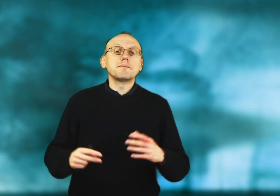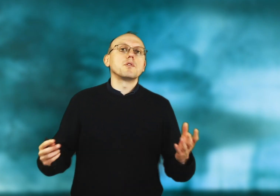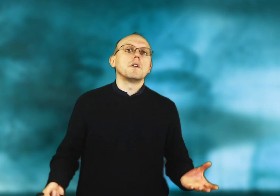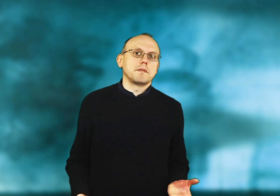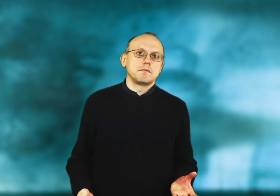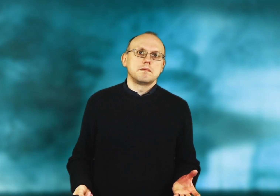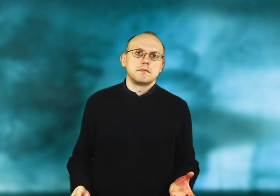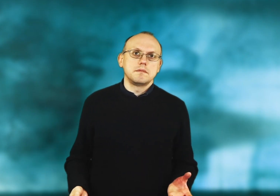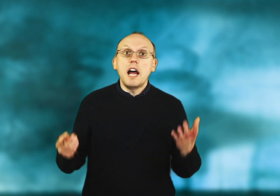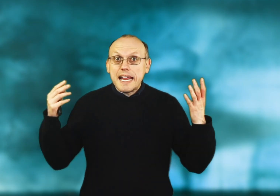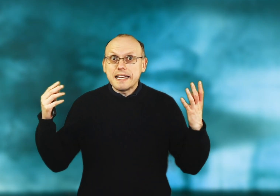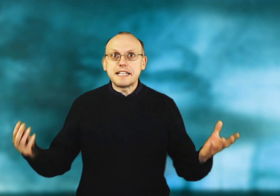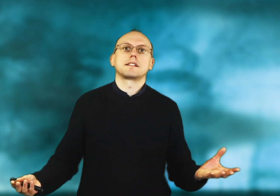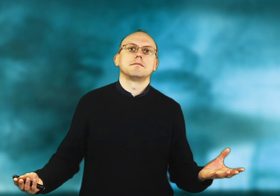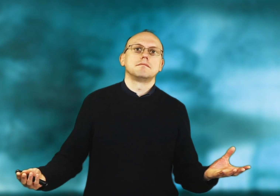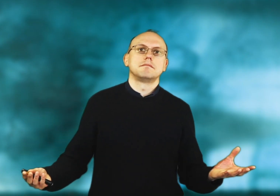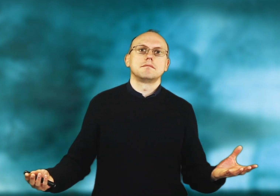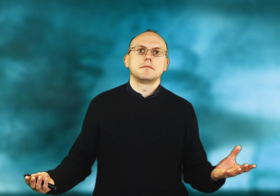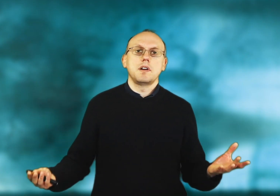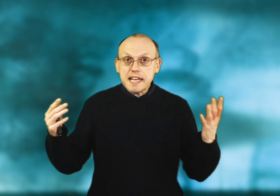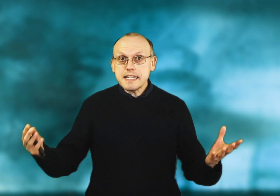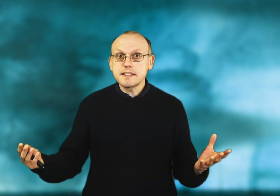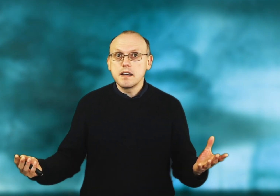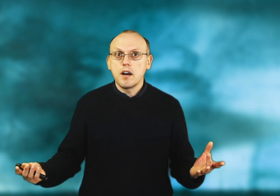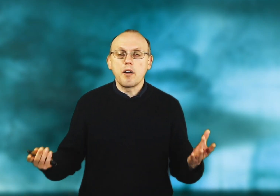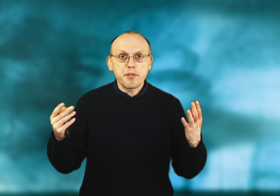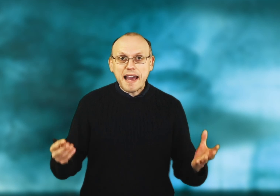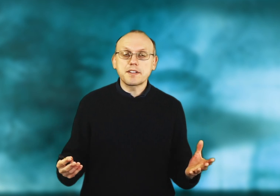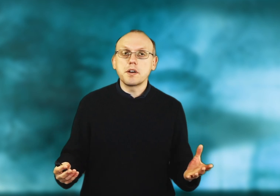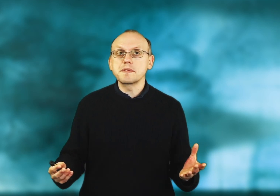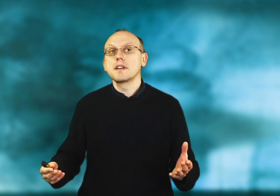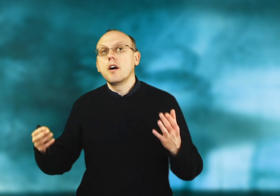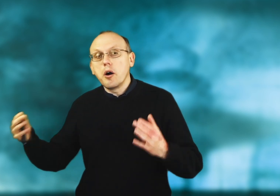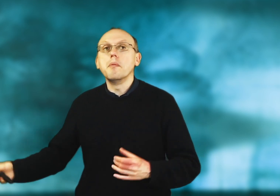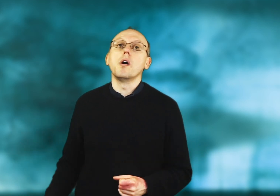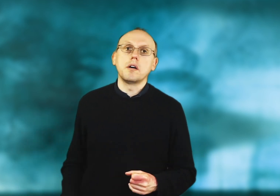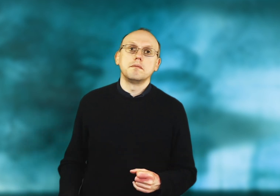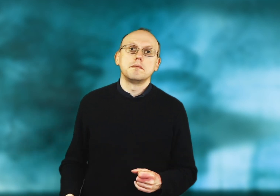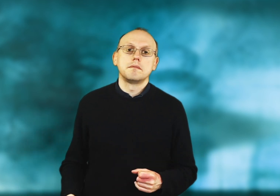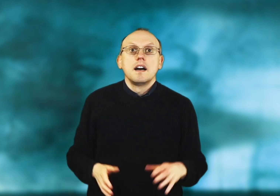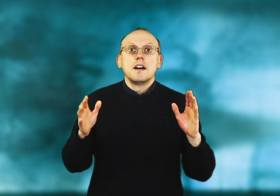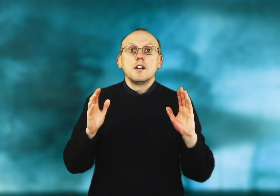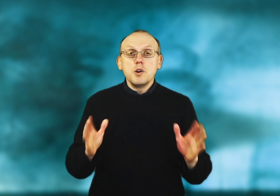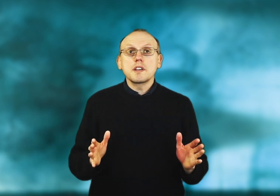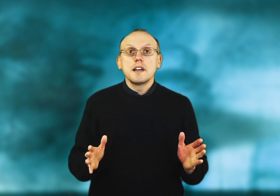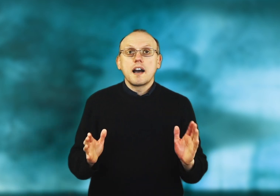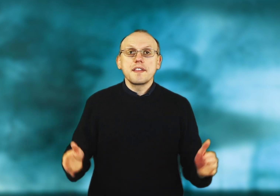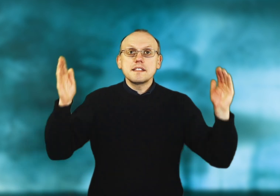one. A list. A list of 3 items or more. Look at these